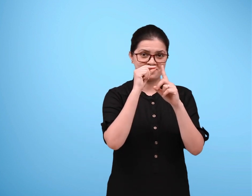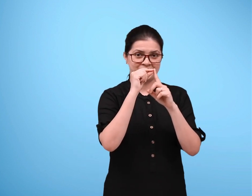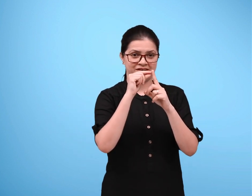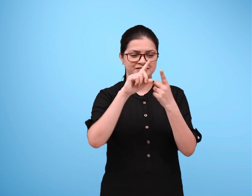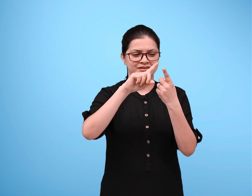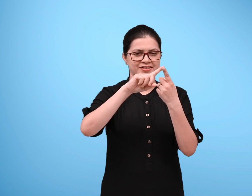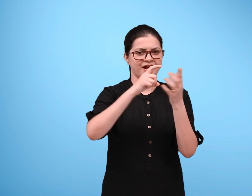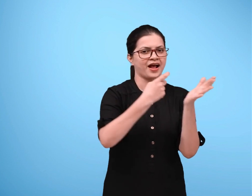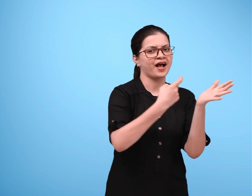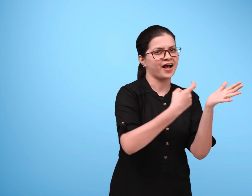periodic motion.